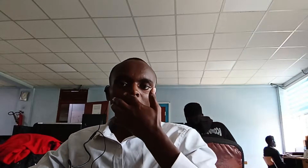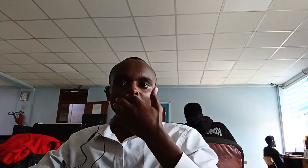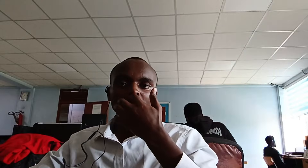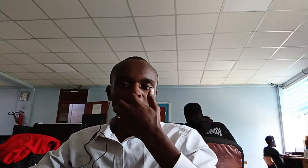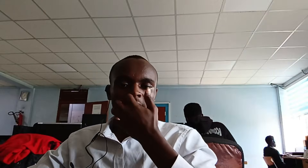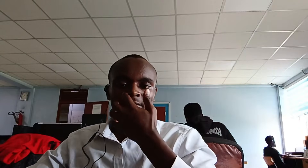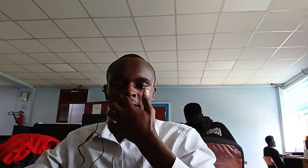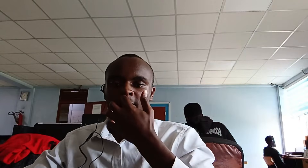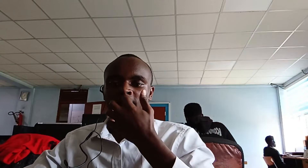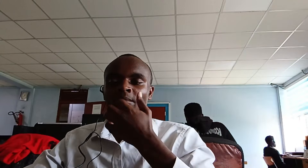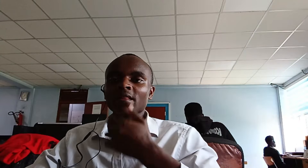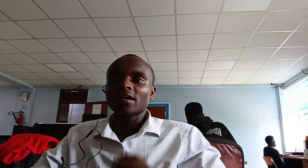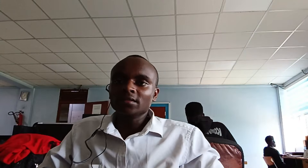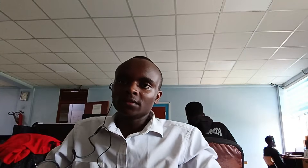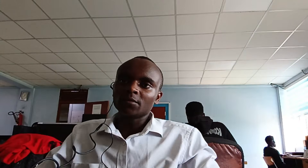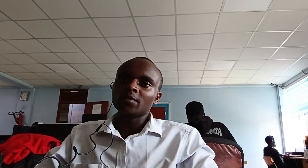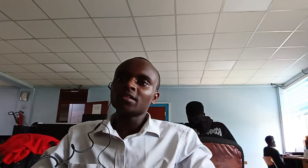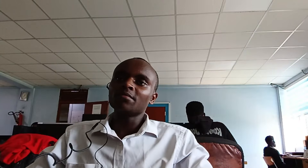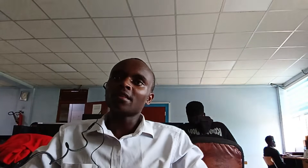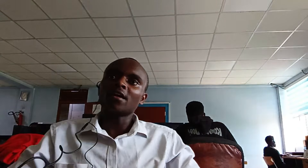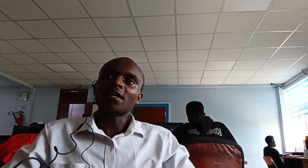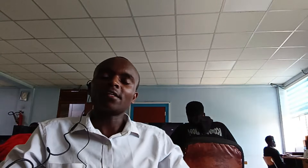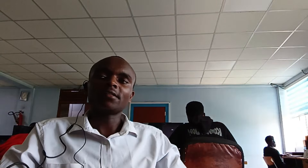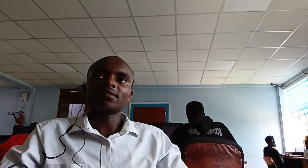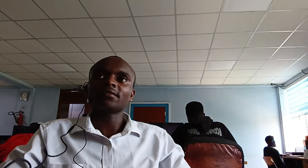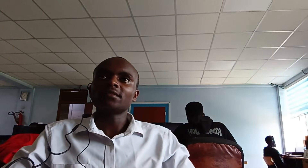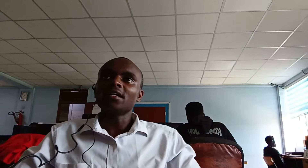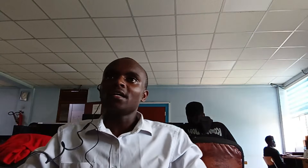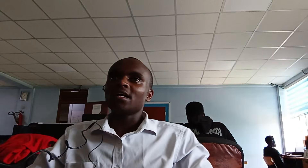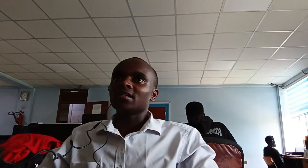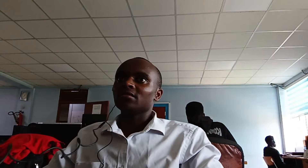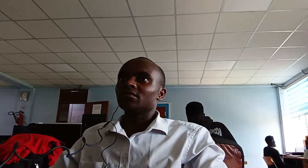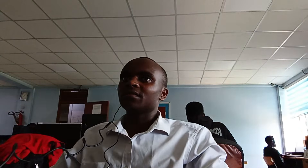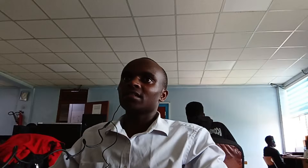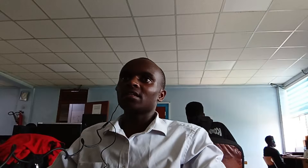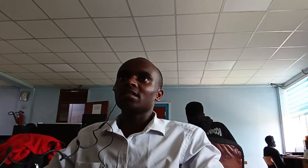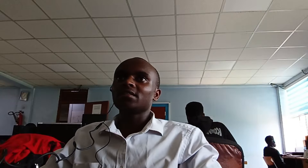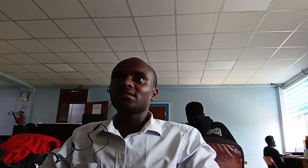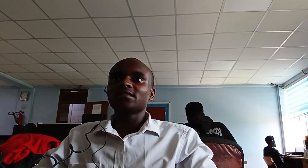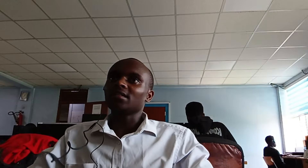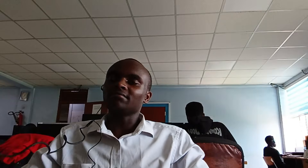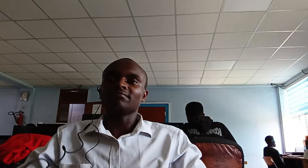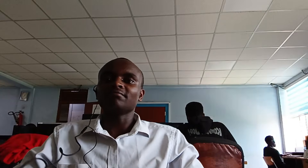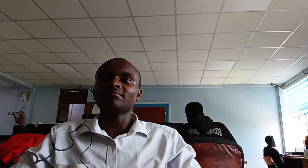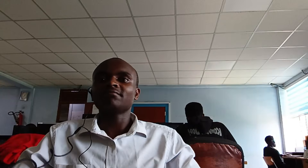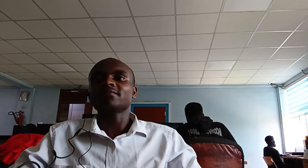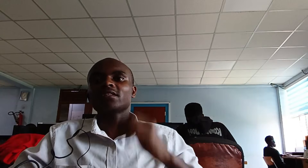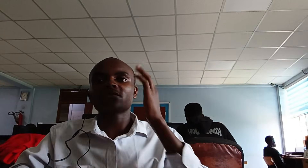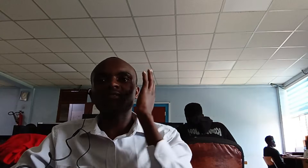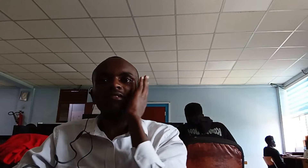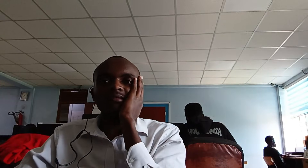also have the sign for mother. We said mother has a lot of stress. So it's